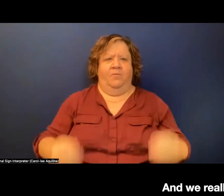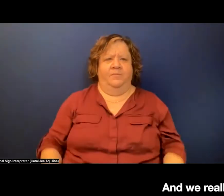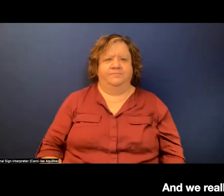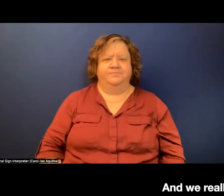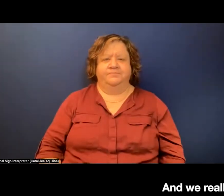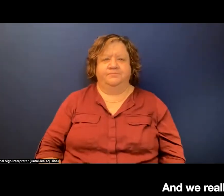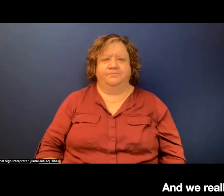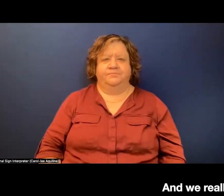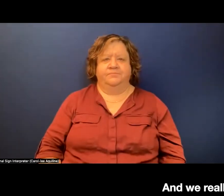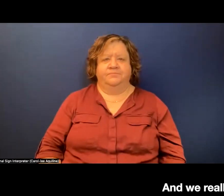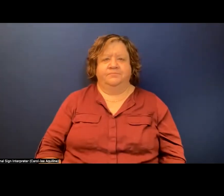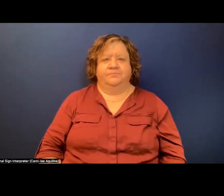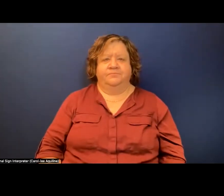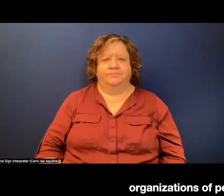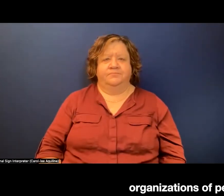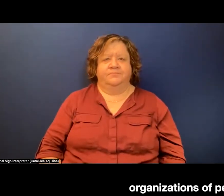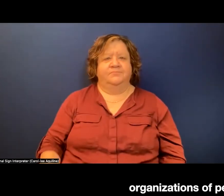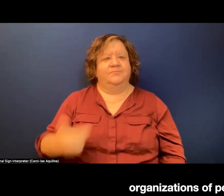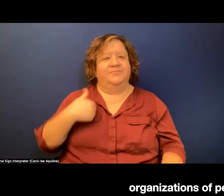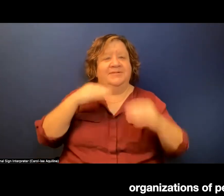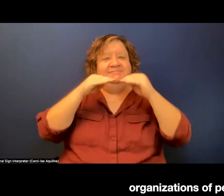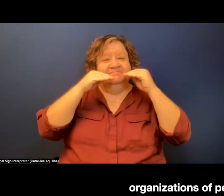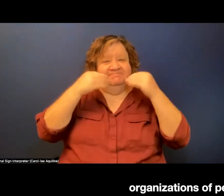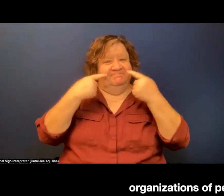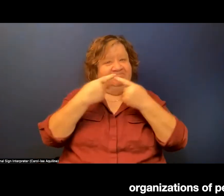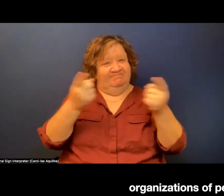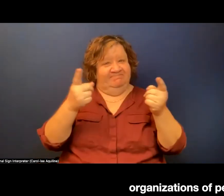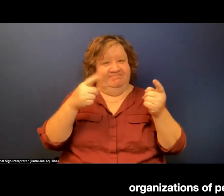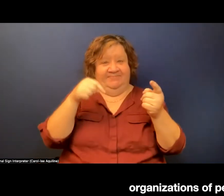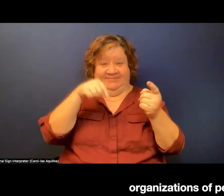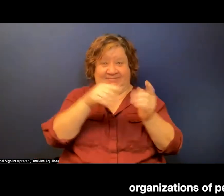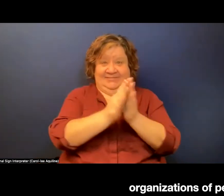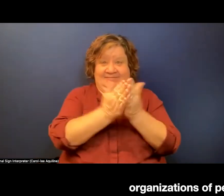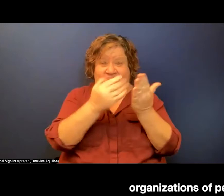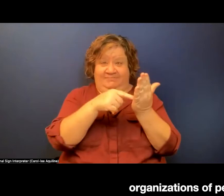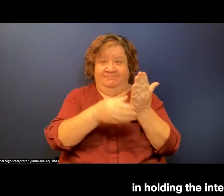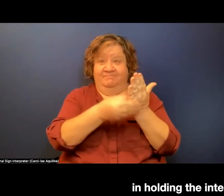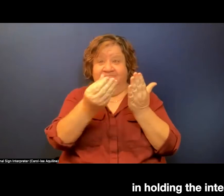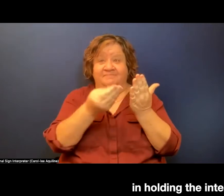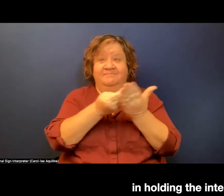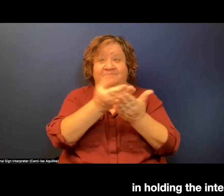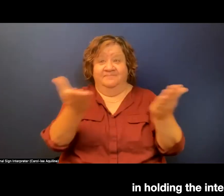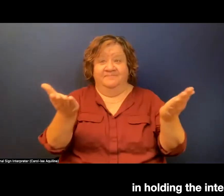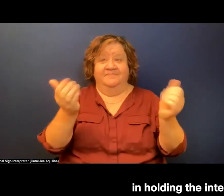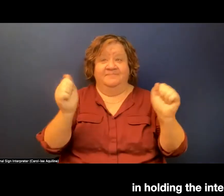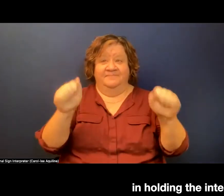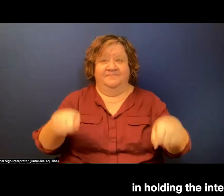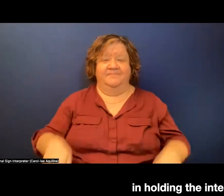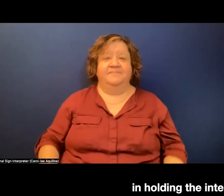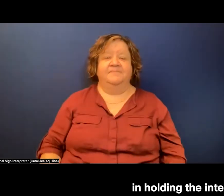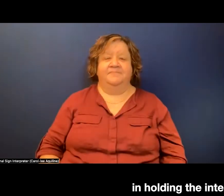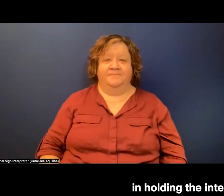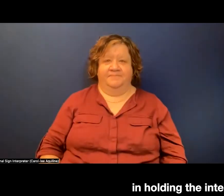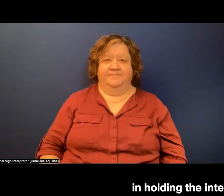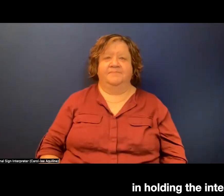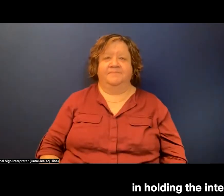to sharing that learning. We know that organisations of people with disabilities have a vital role in holding the